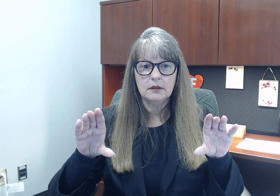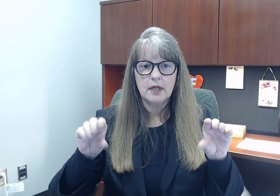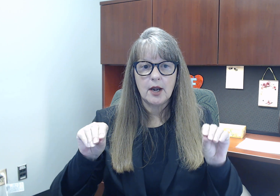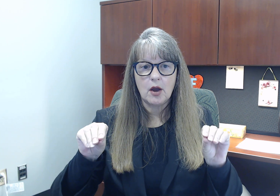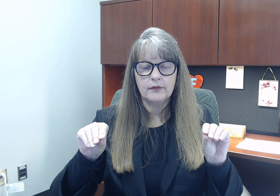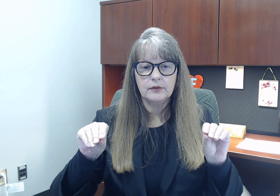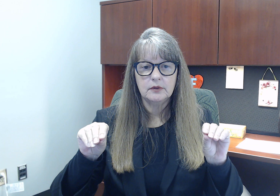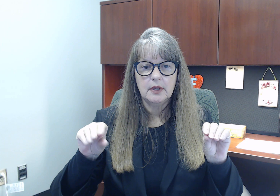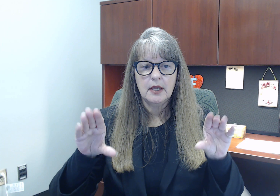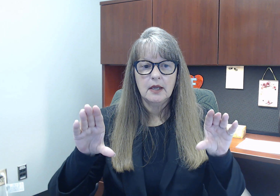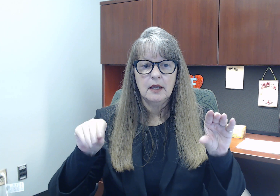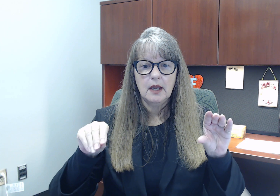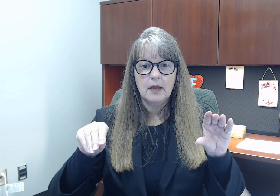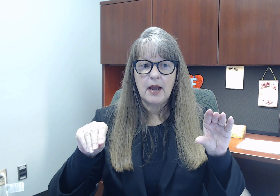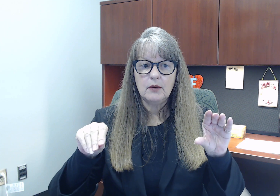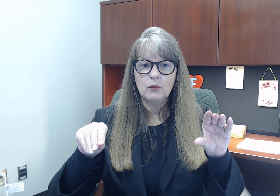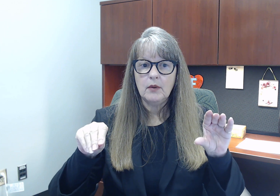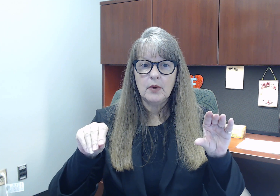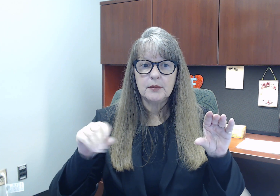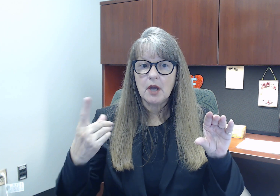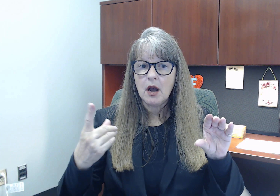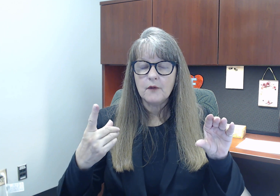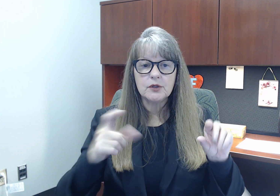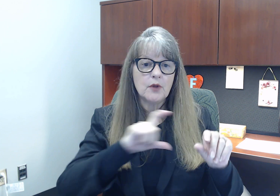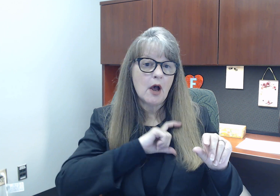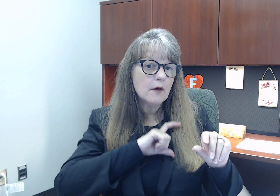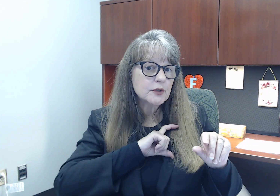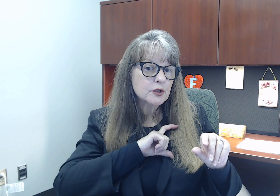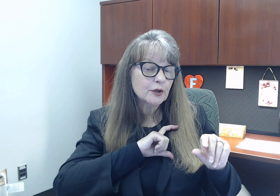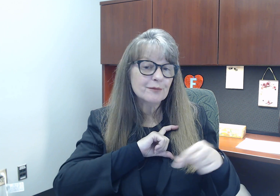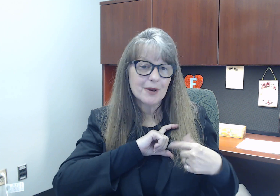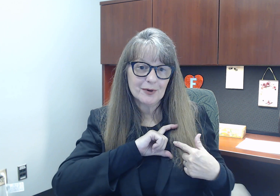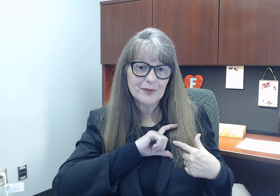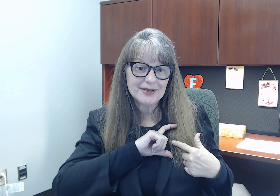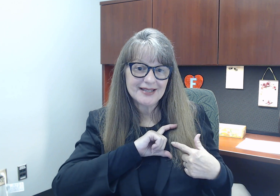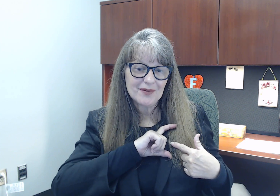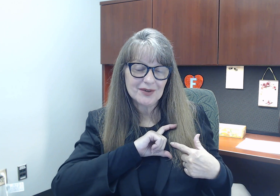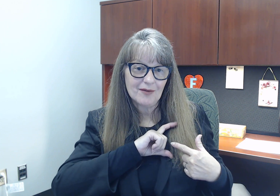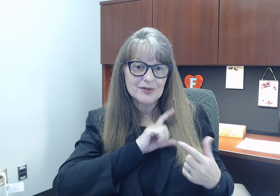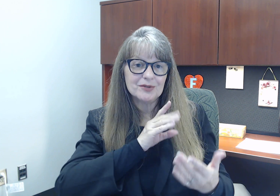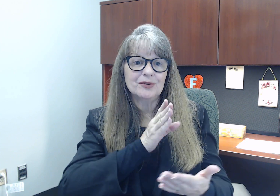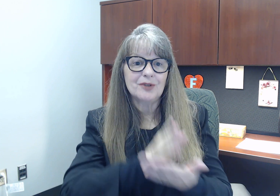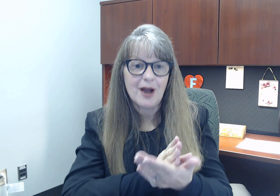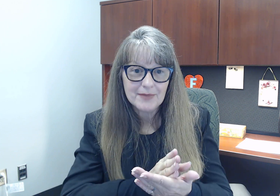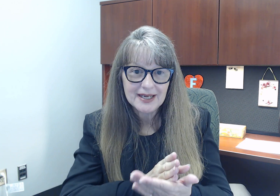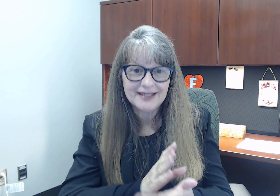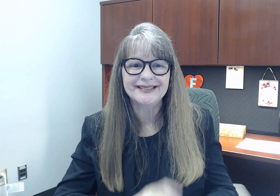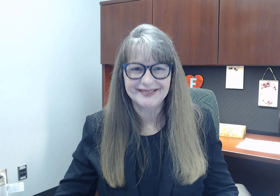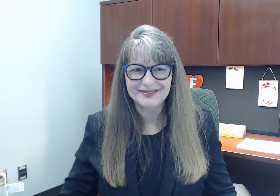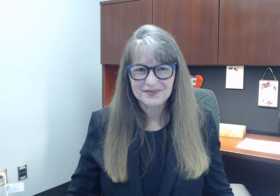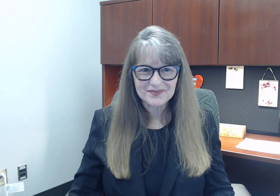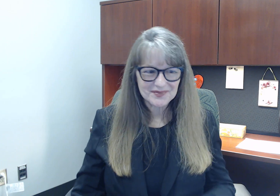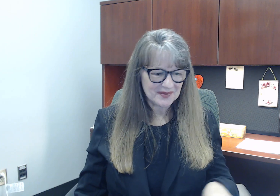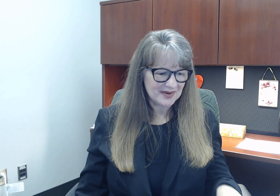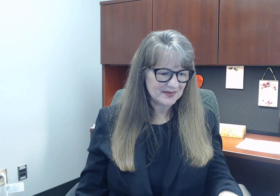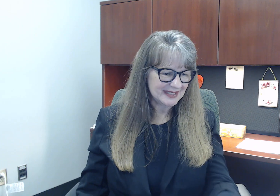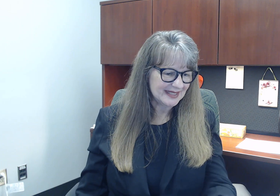off. One of them was off, and so the officer, remember we did that one, officer stopped me, right? We did that